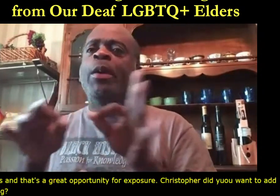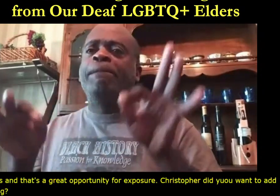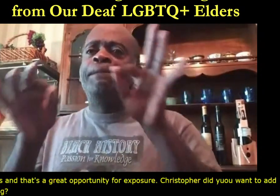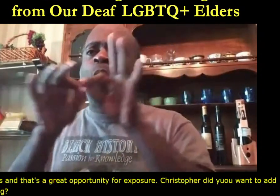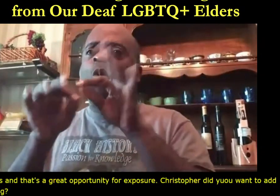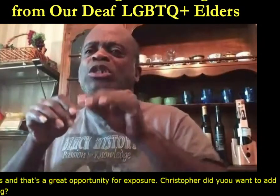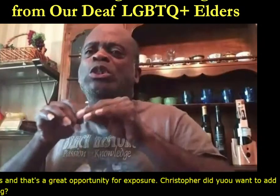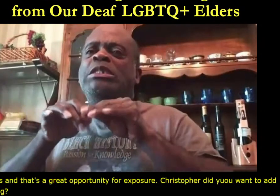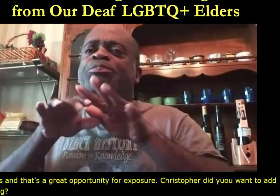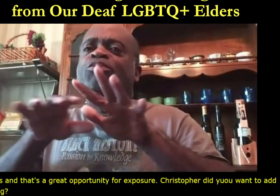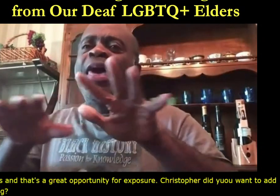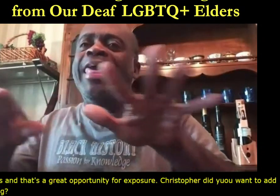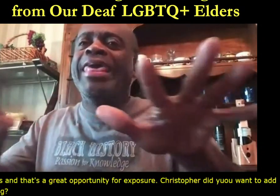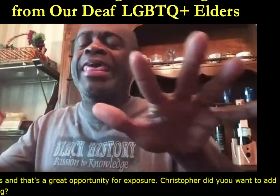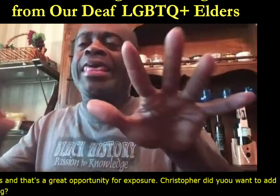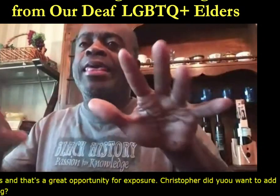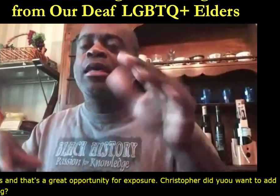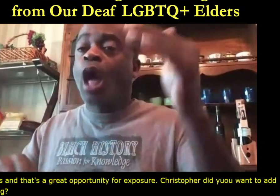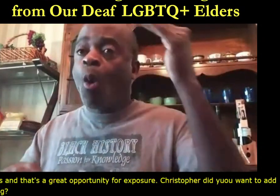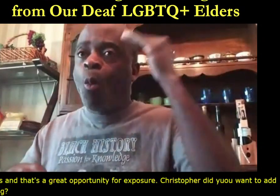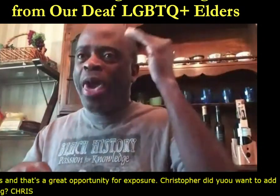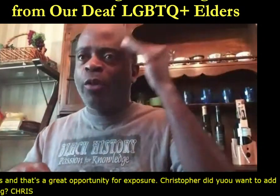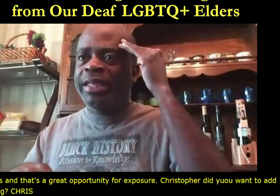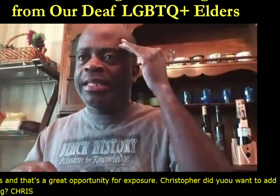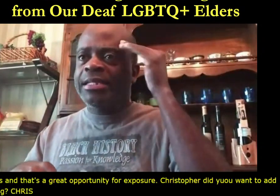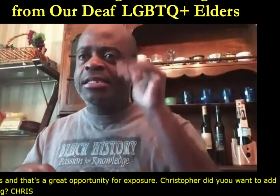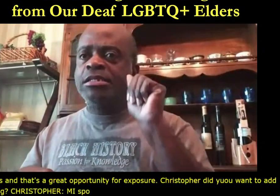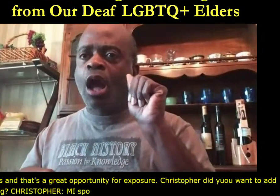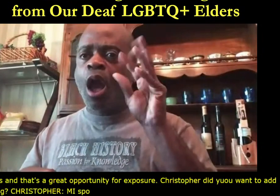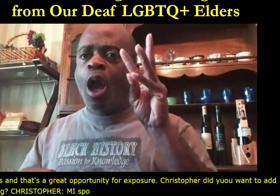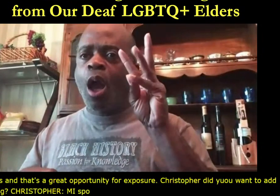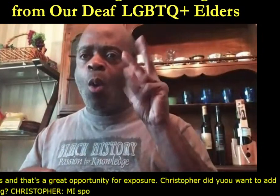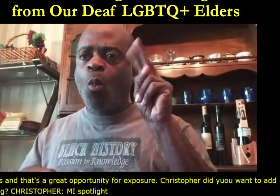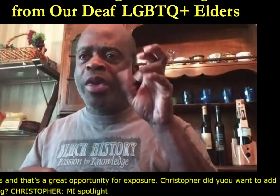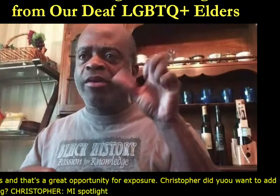i think it's extremely important to spread awareness